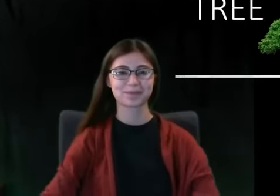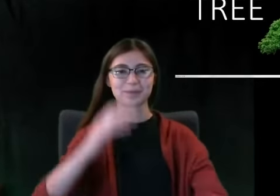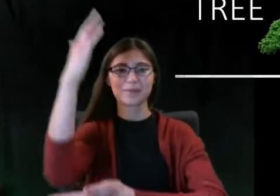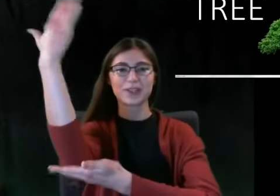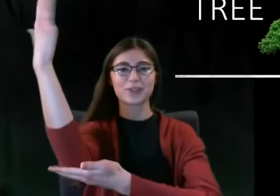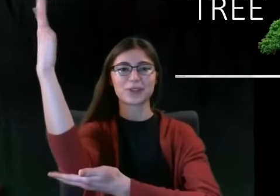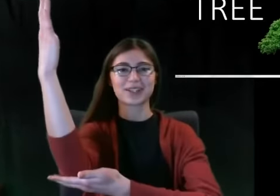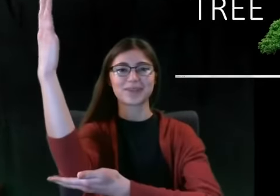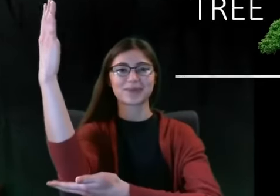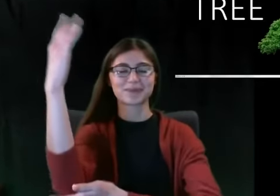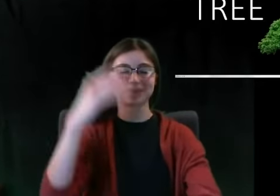Tree.